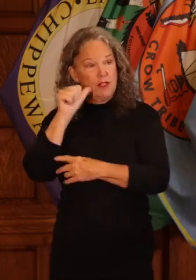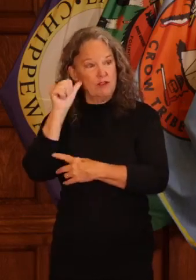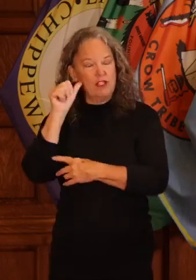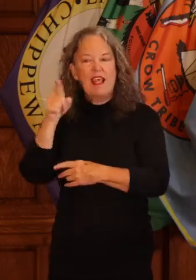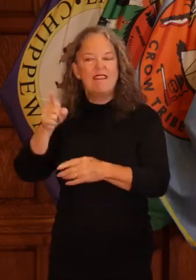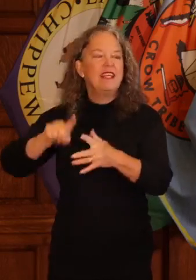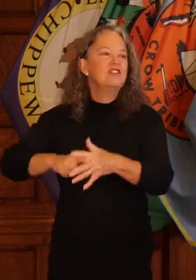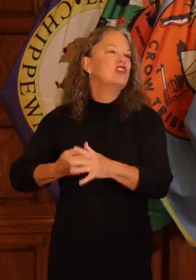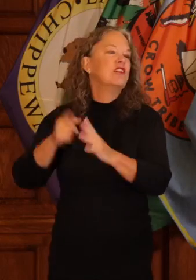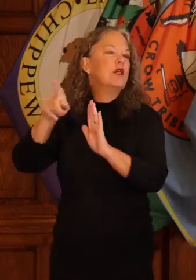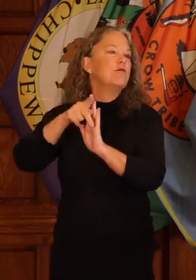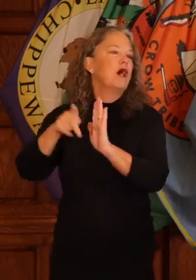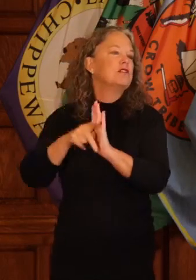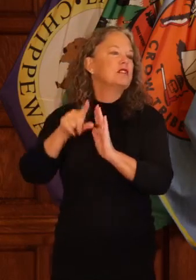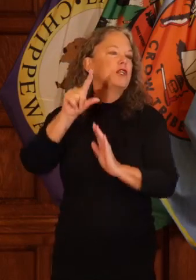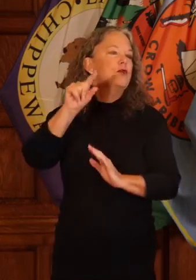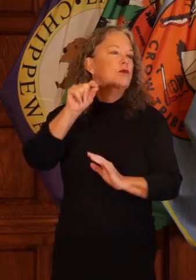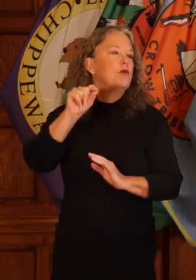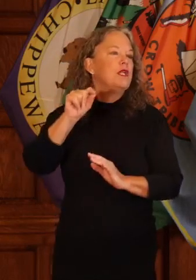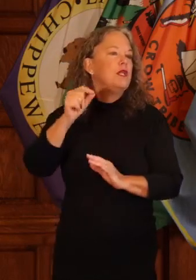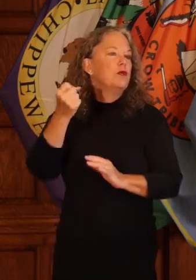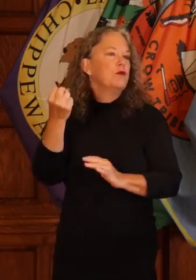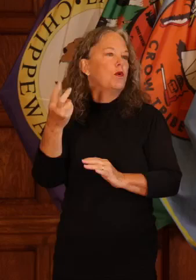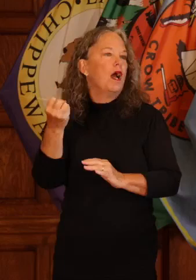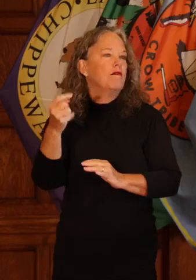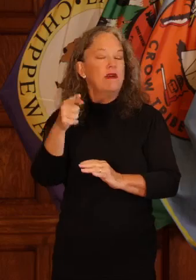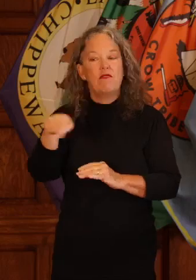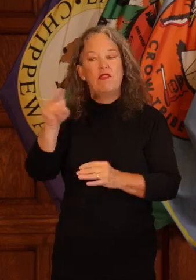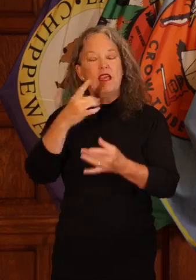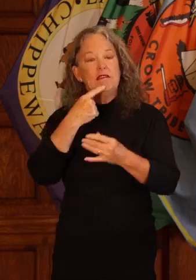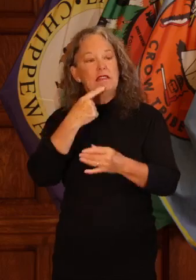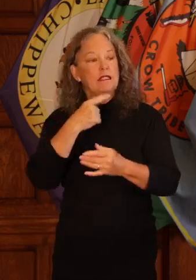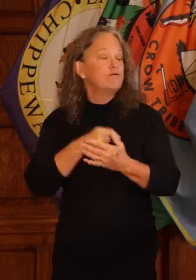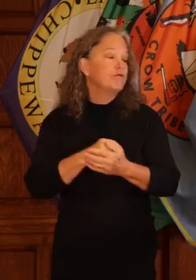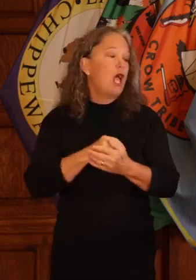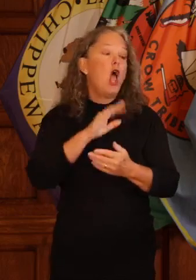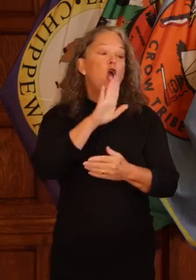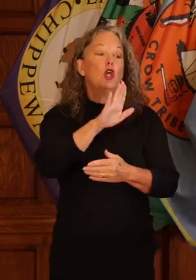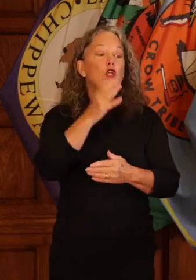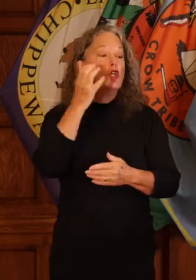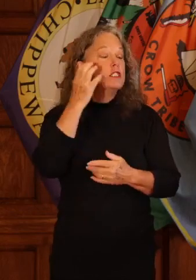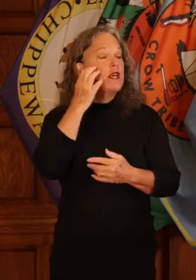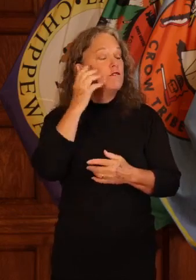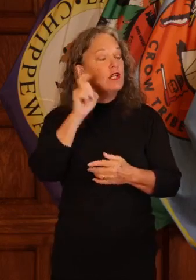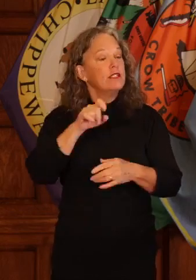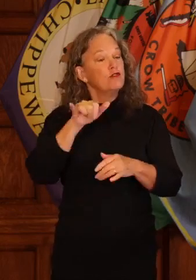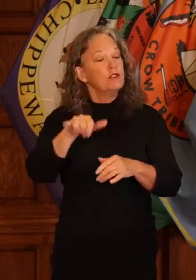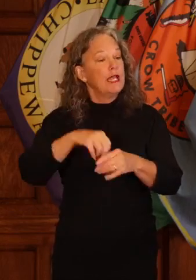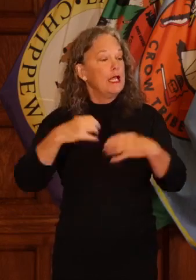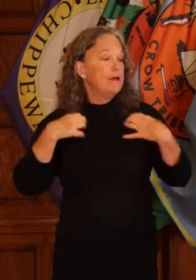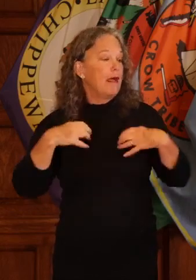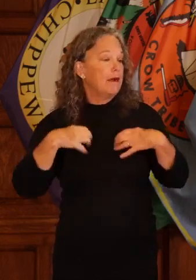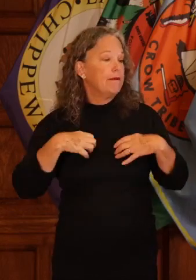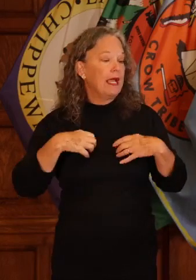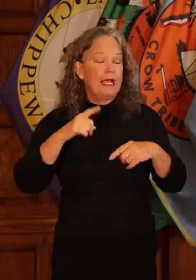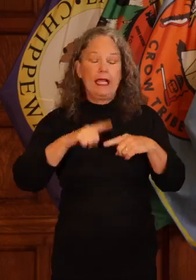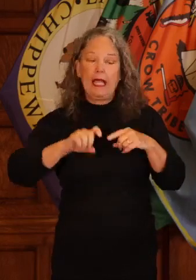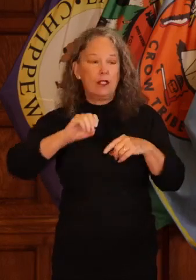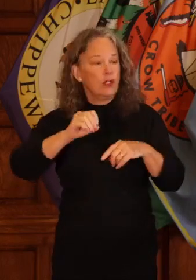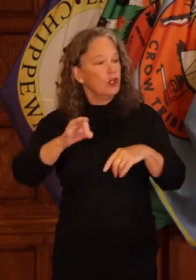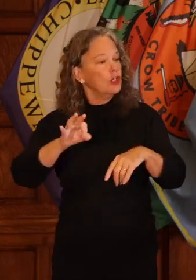since 2012. What they said is, your cell phone has to stay in the backpack. You can't turn it on during the day unless there's an